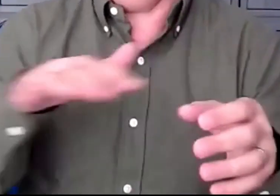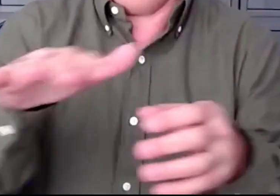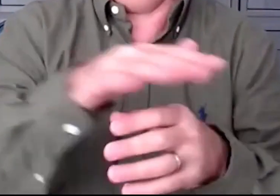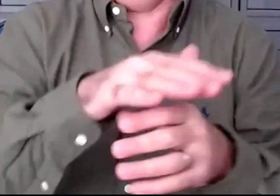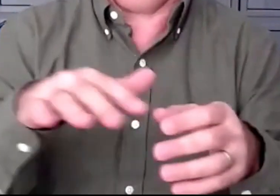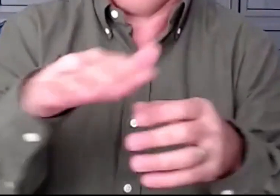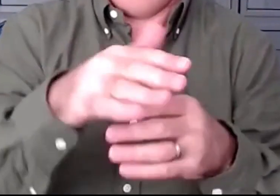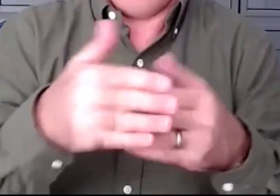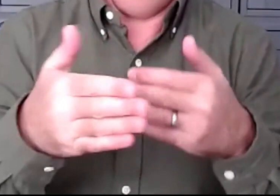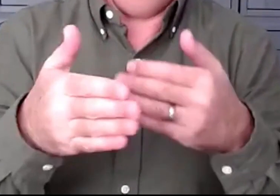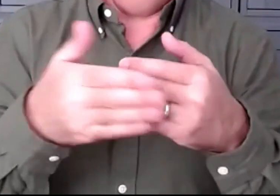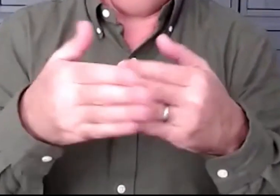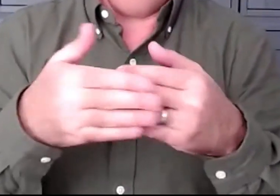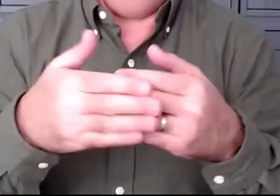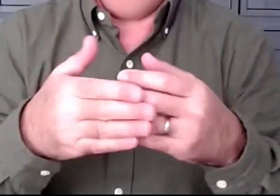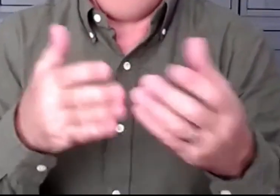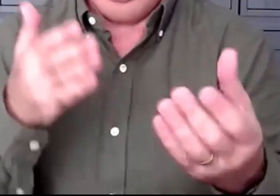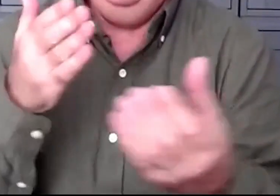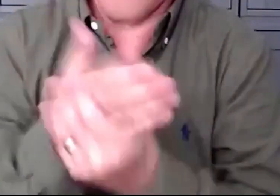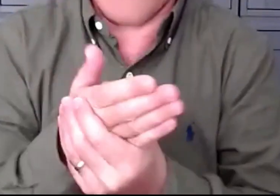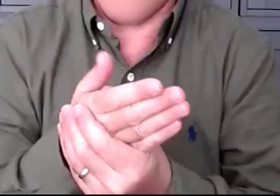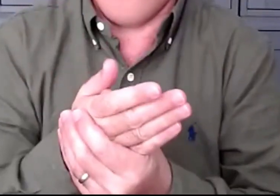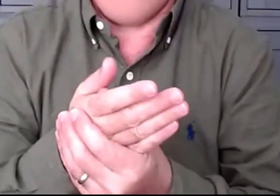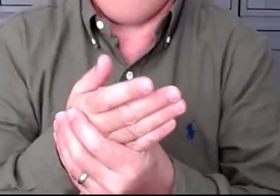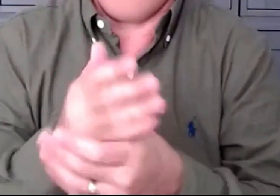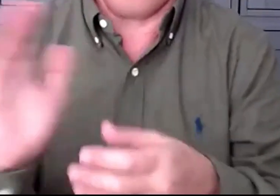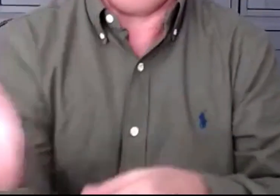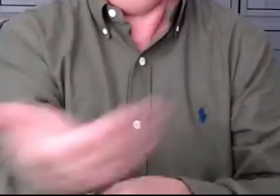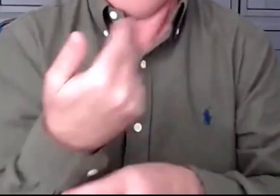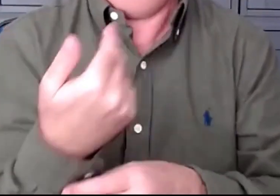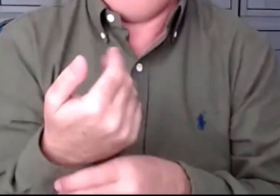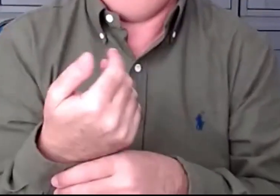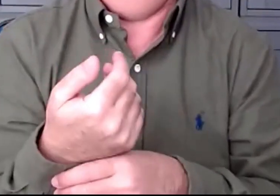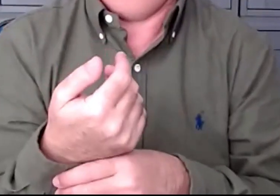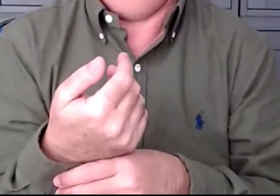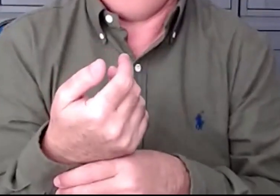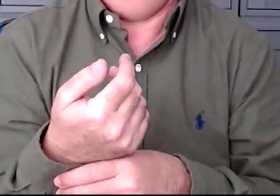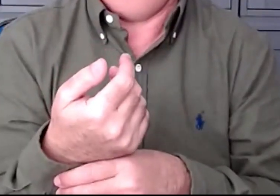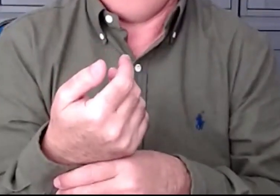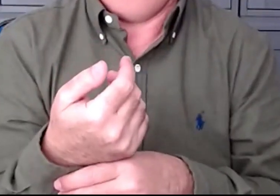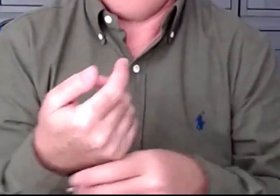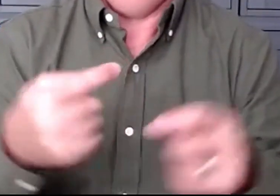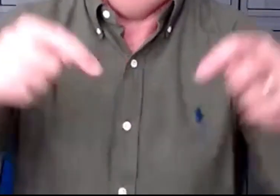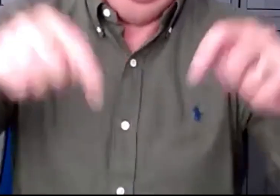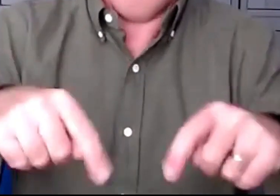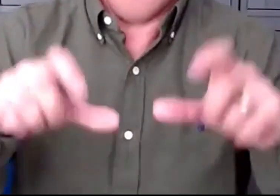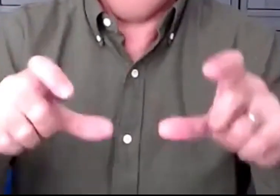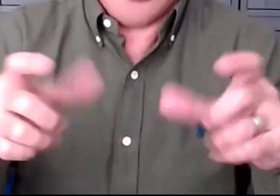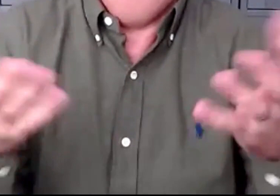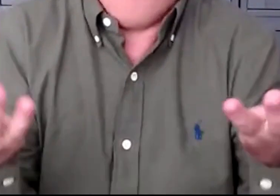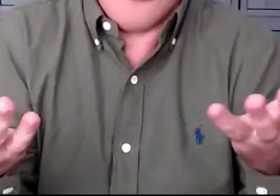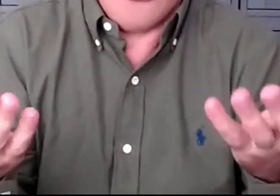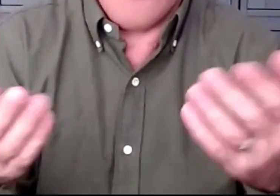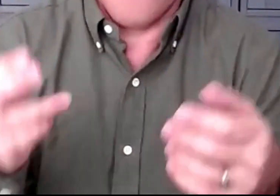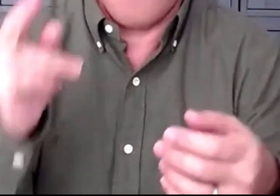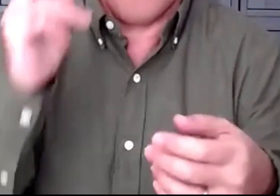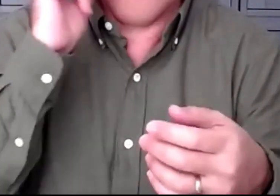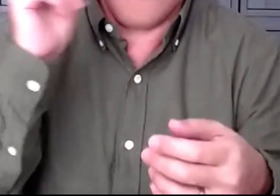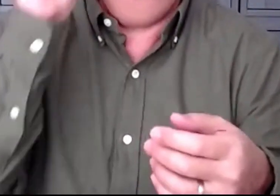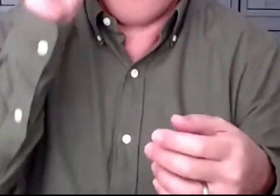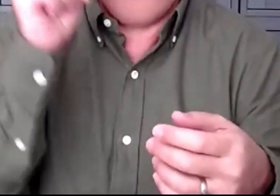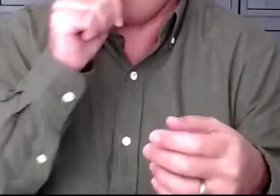workplace and wider society more accessible for everybody.